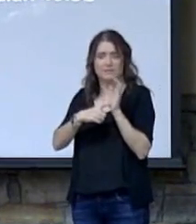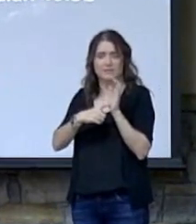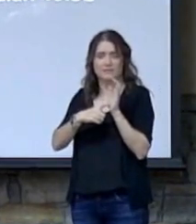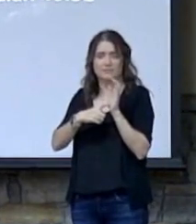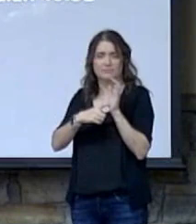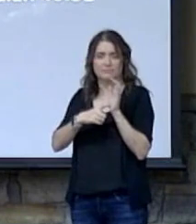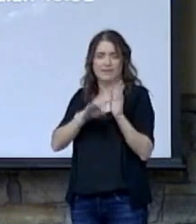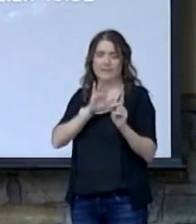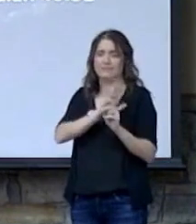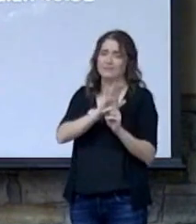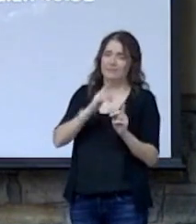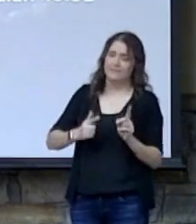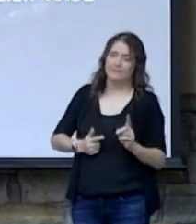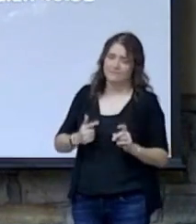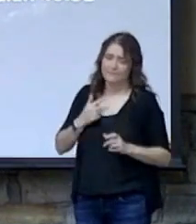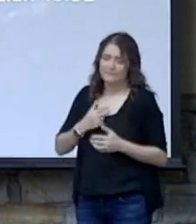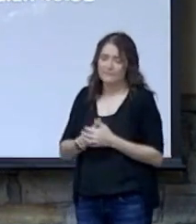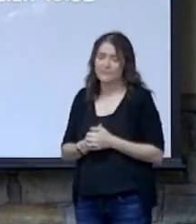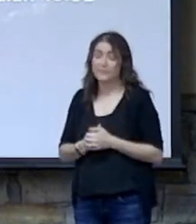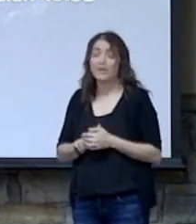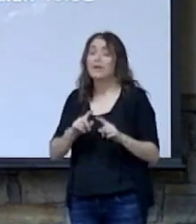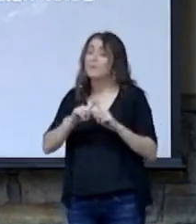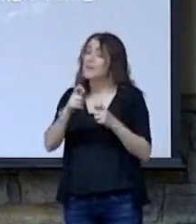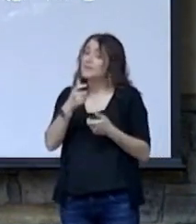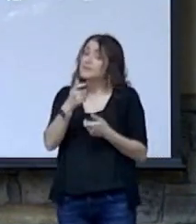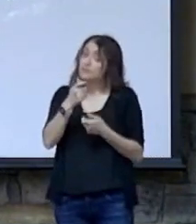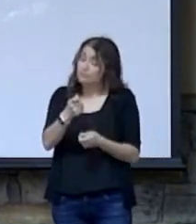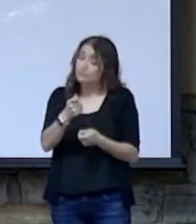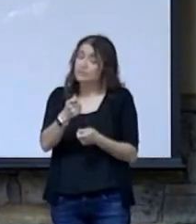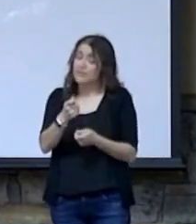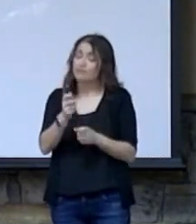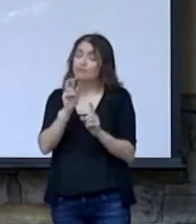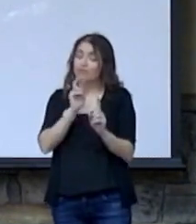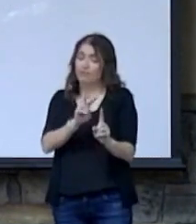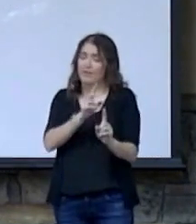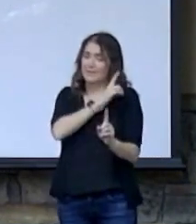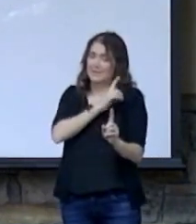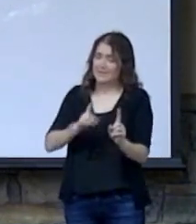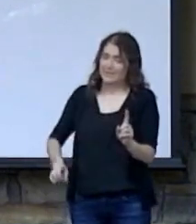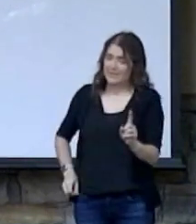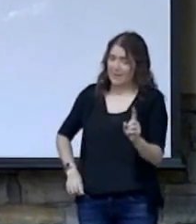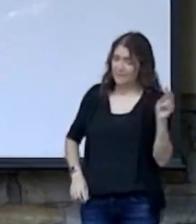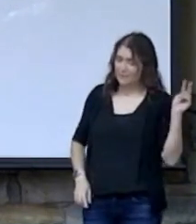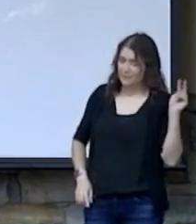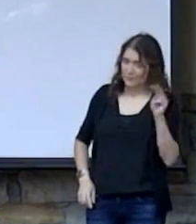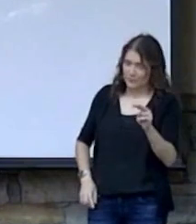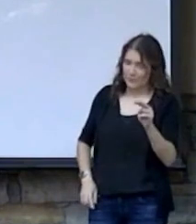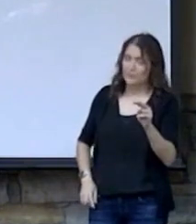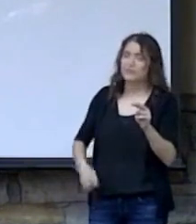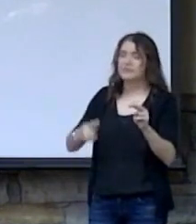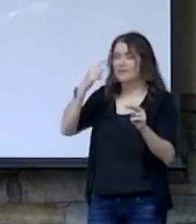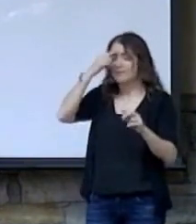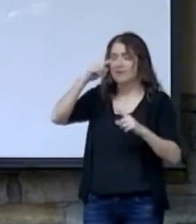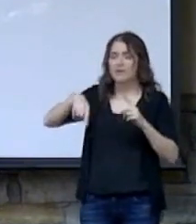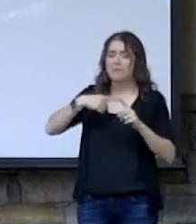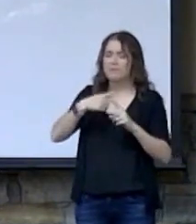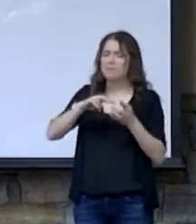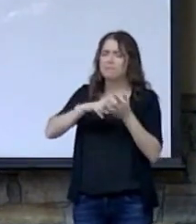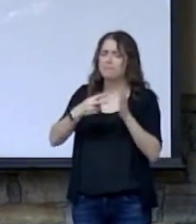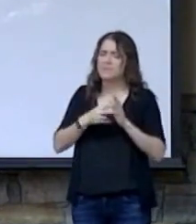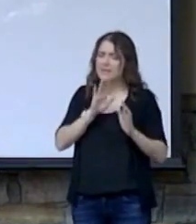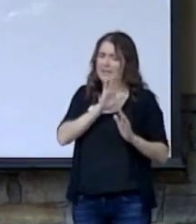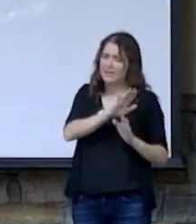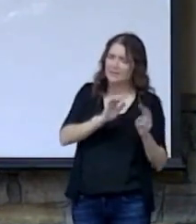own life. But it's interesting to look at it through the eyes of David. It's interesting to think about what it meant in his